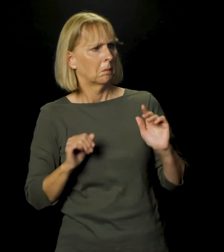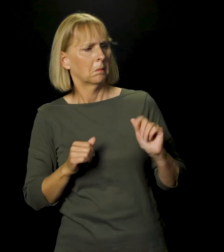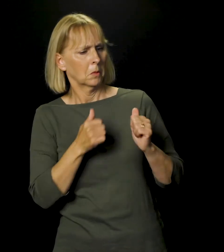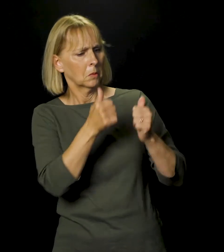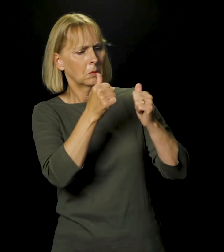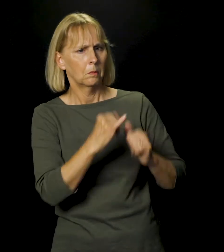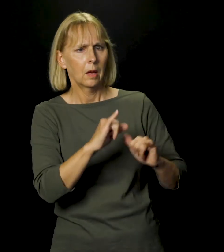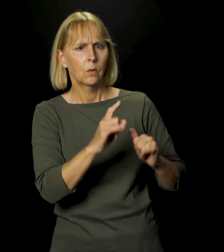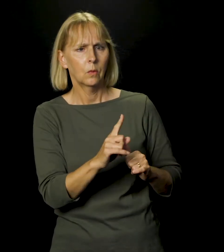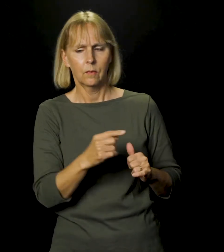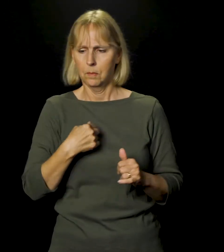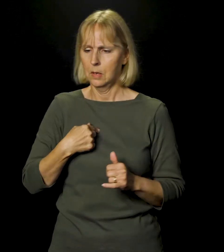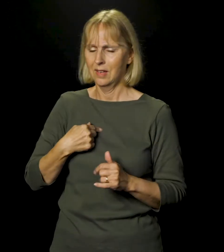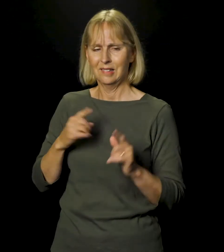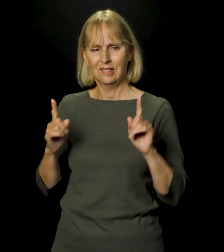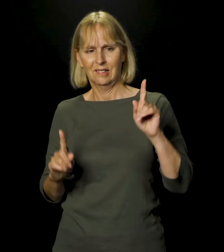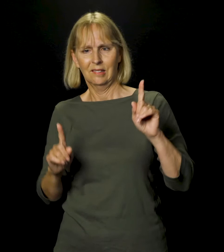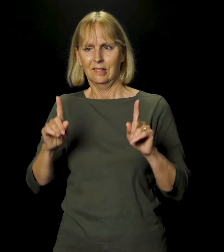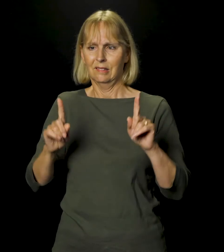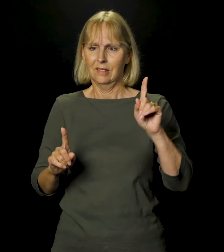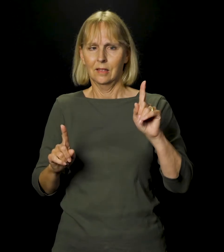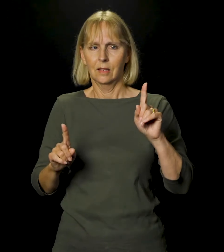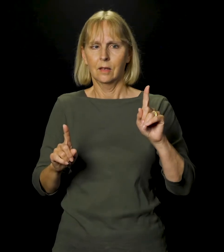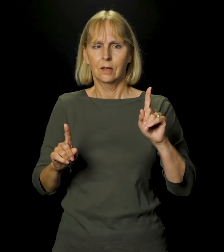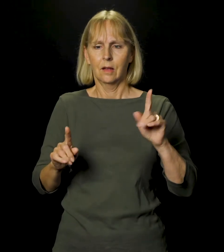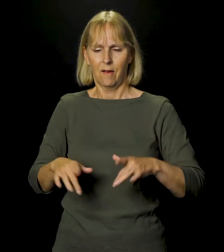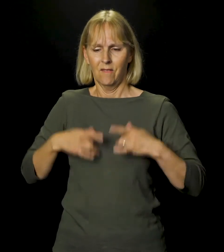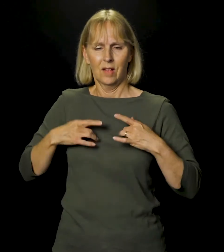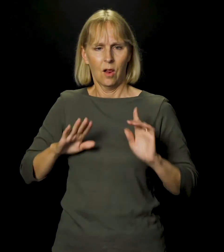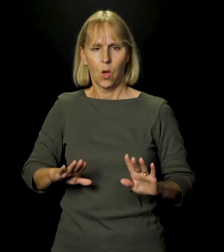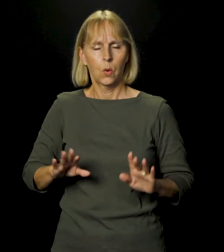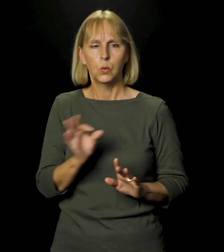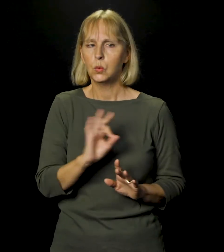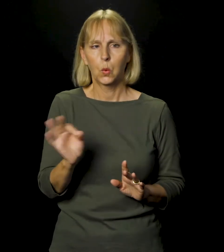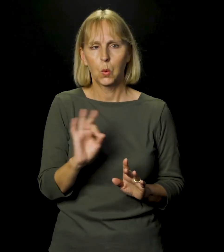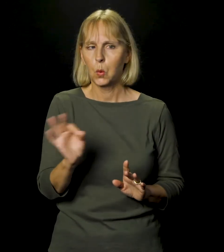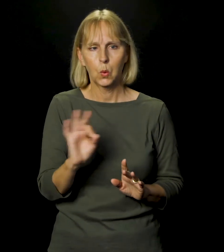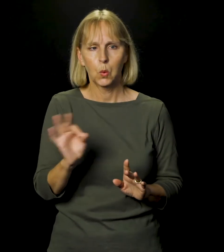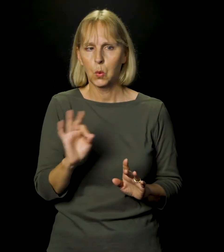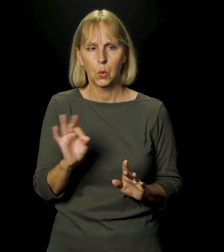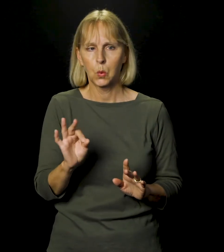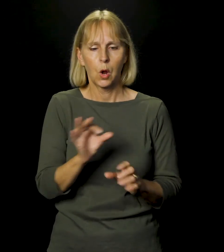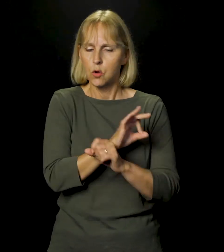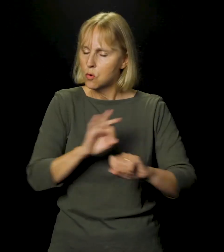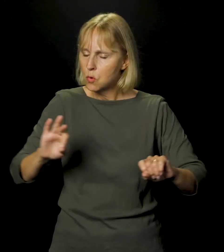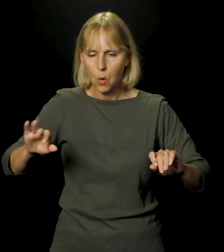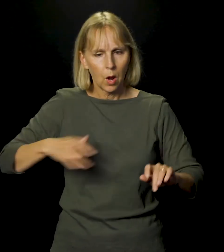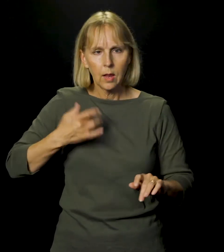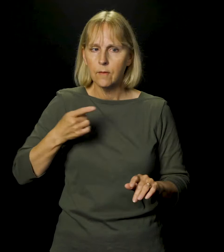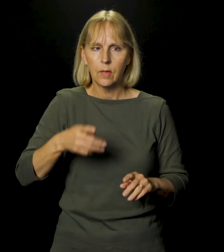we, I don't know, may feel a sense of lack or that we're not good enough. We don't have to live by that